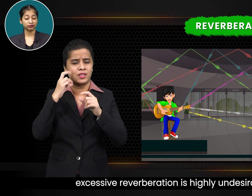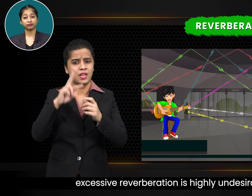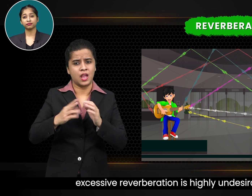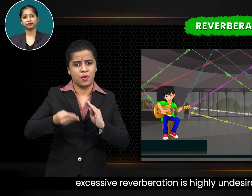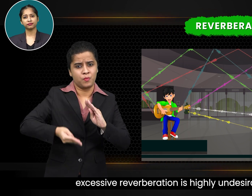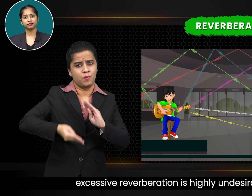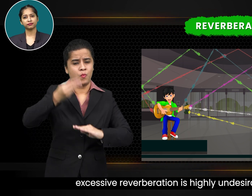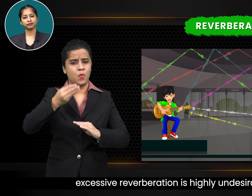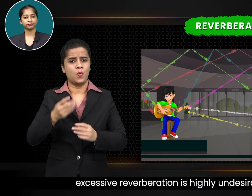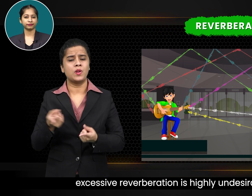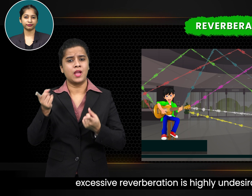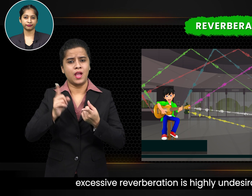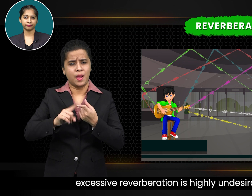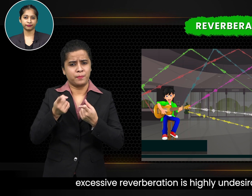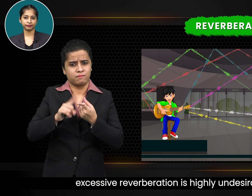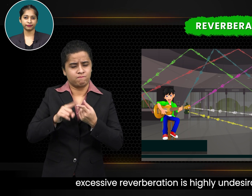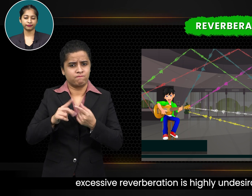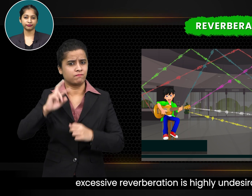undesirable.